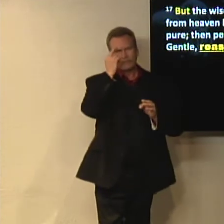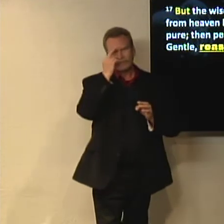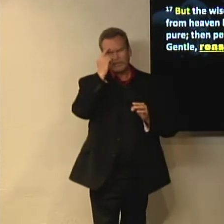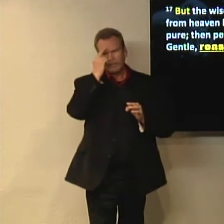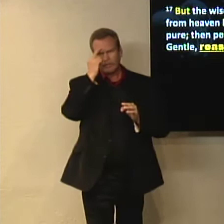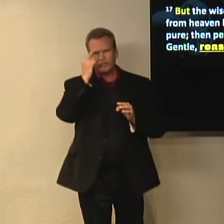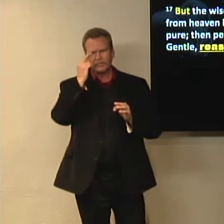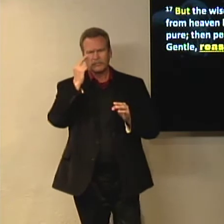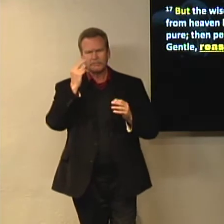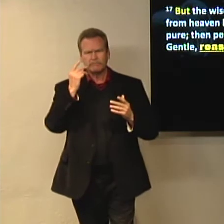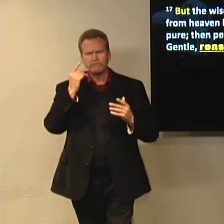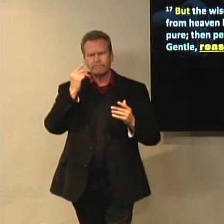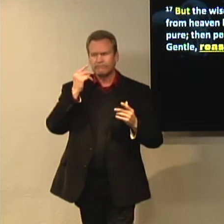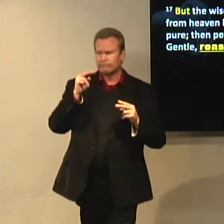this statue here, a person of reason.